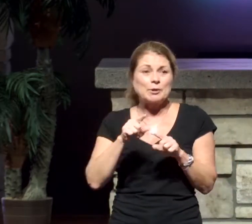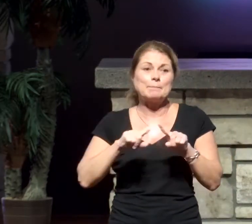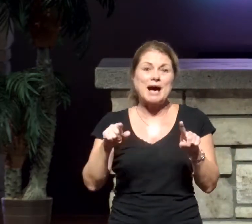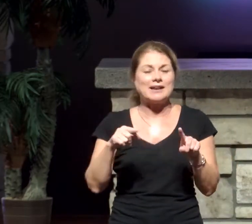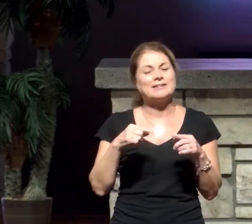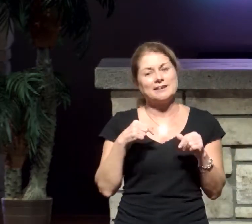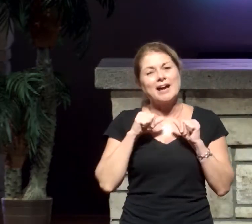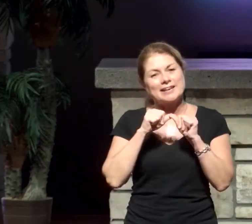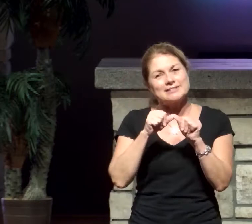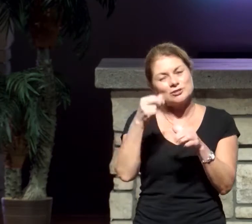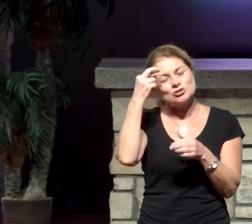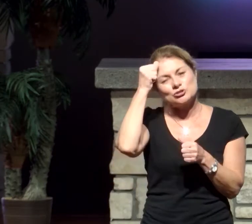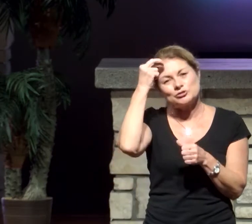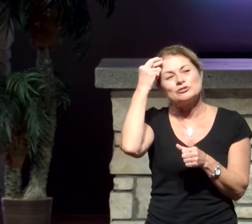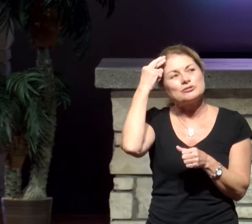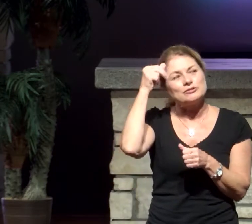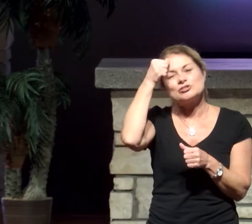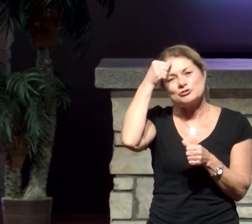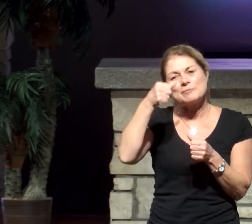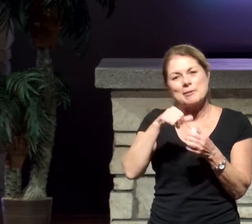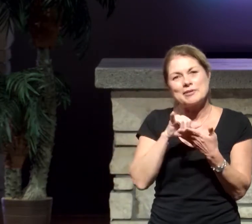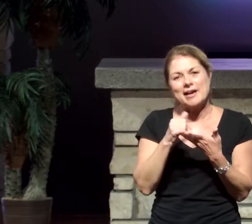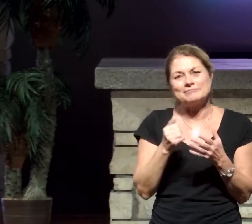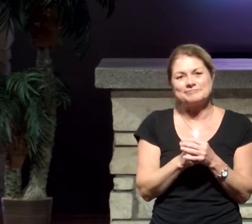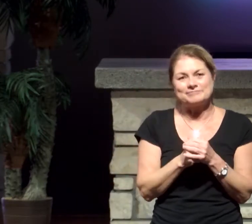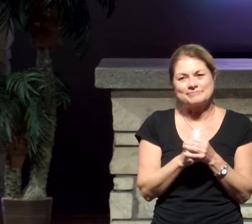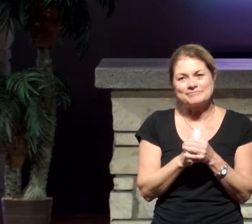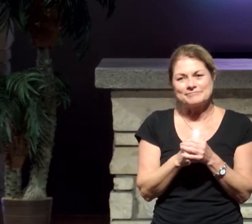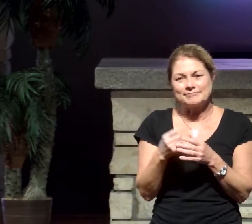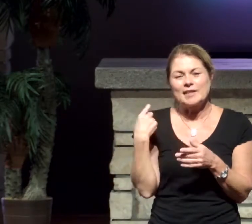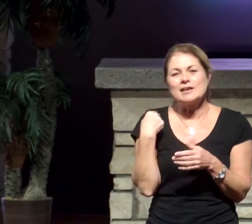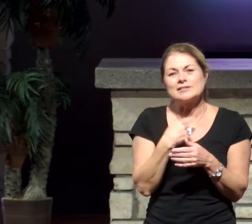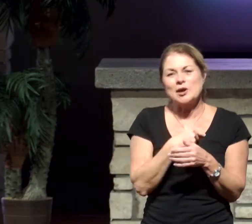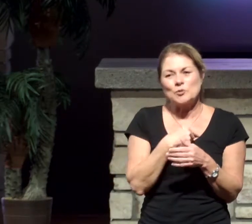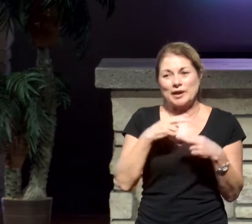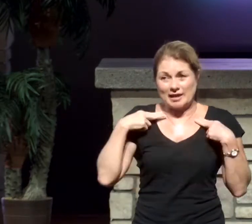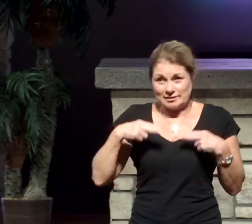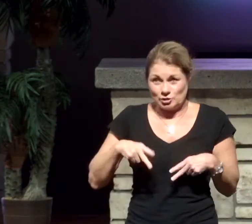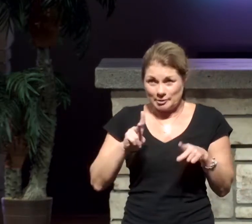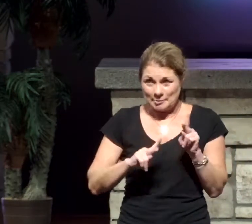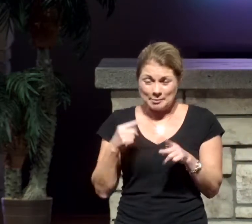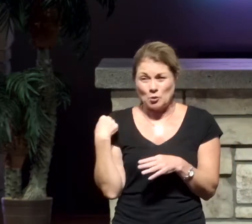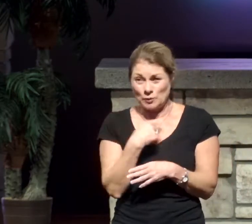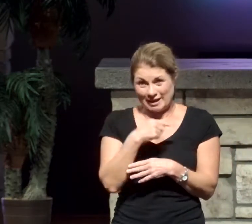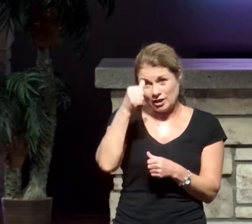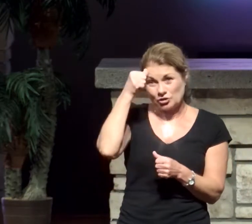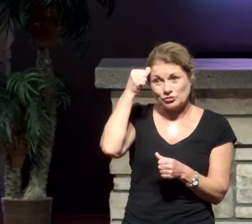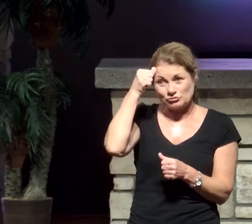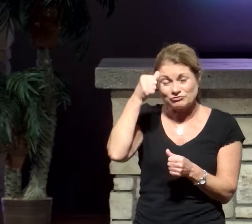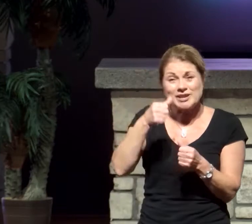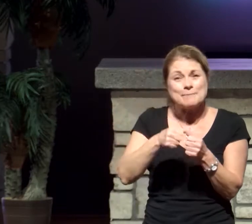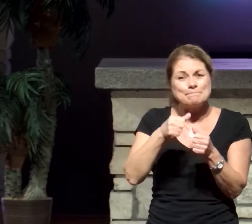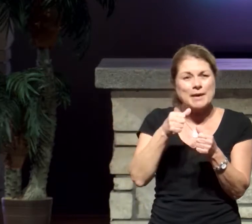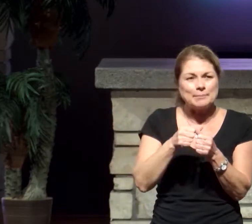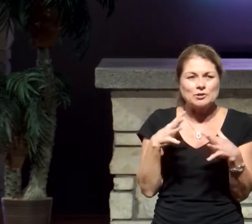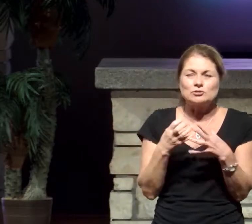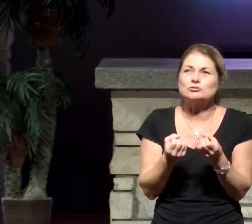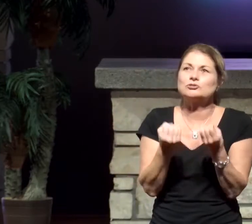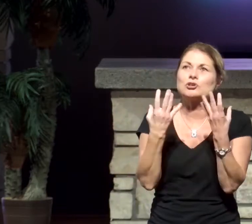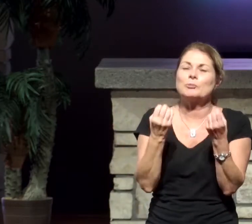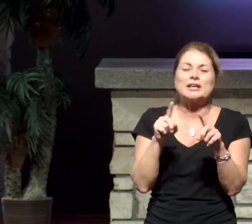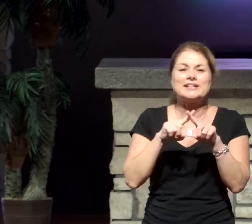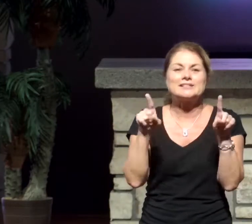stored up here. You see, we as humans, we remember a whole lot of